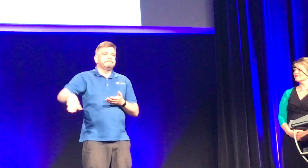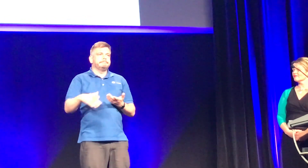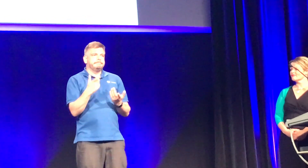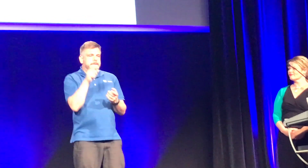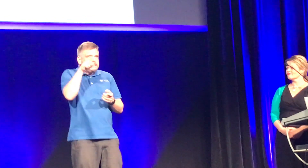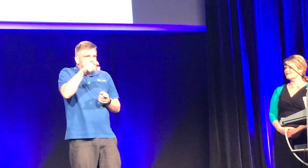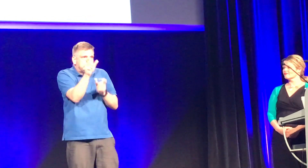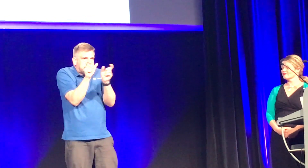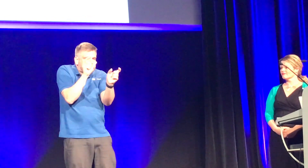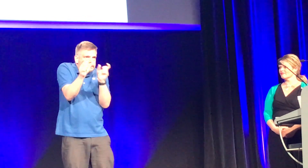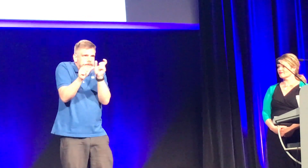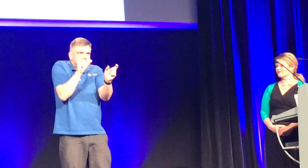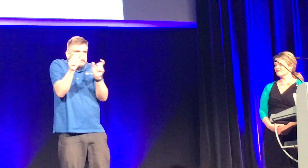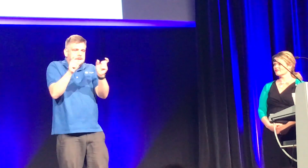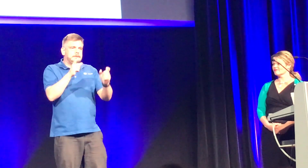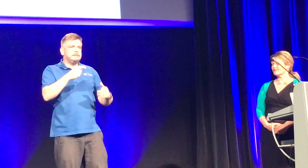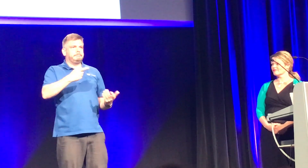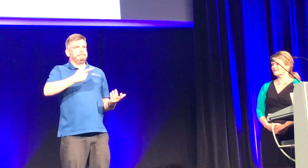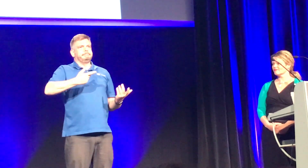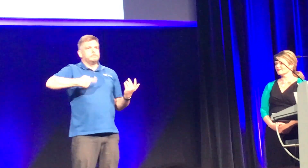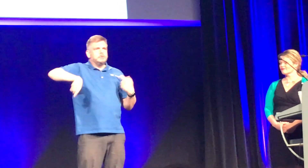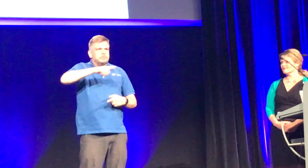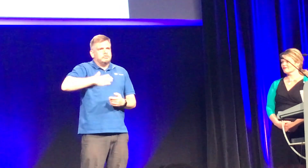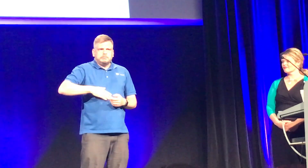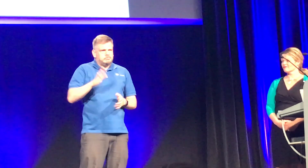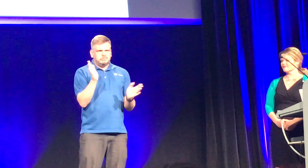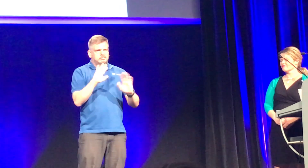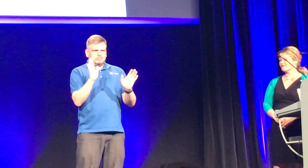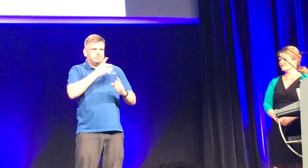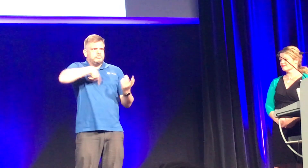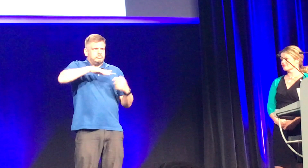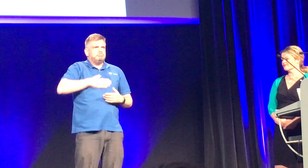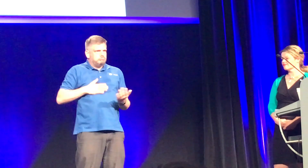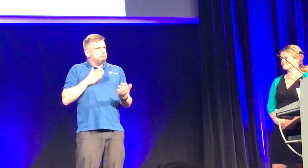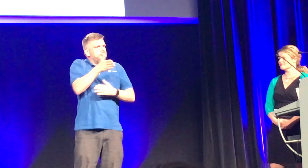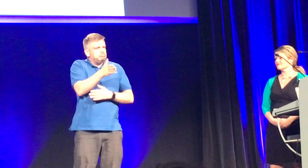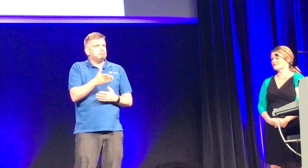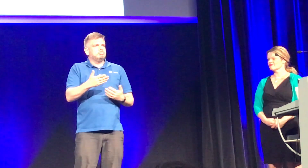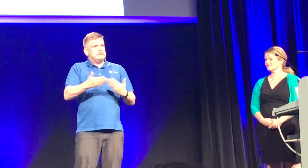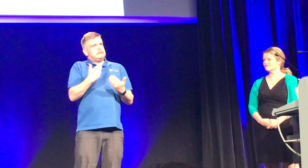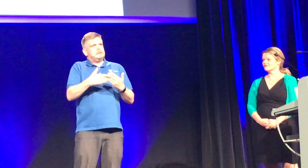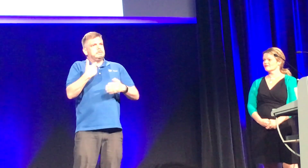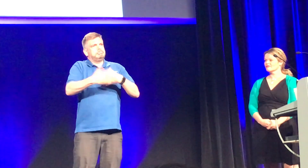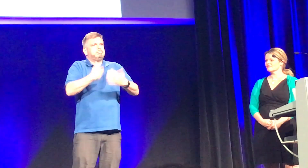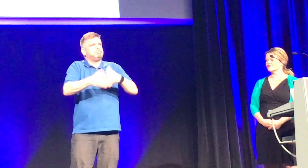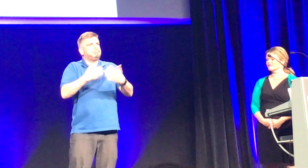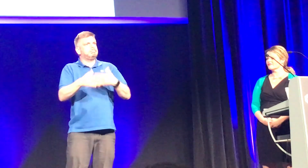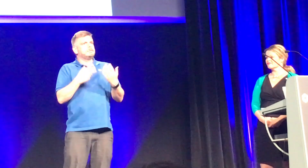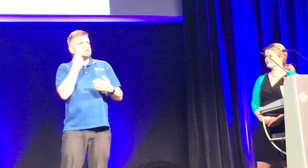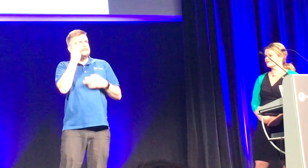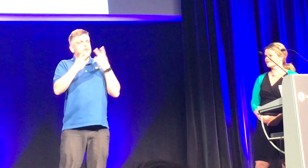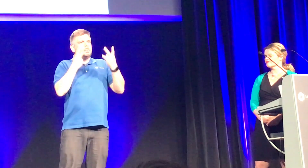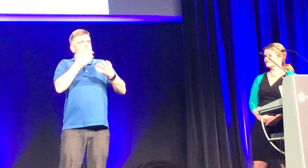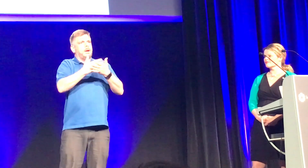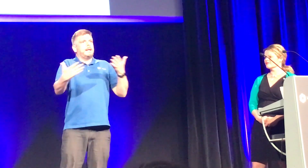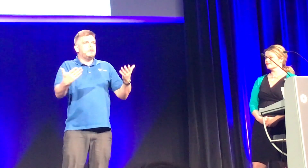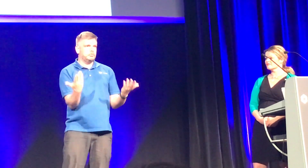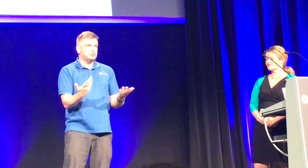So what we wanted to do was take into account the deaf experiences of daily life and the fact that they constantly have to rely